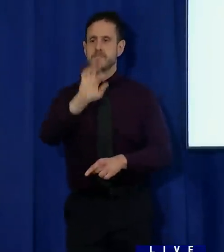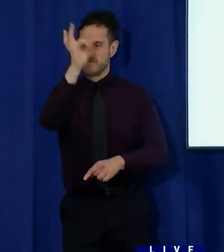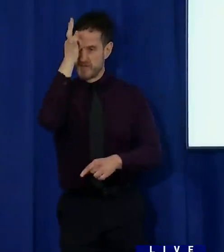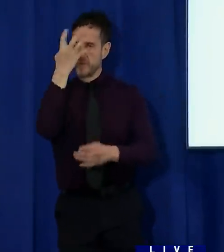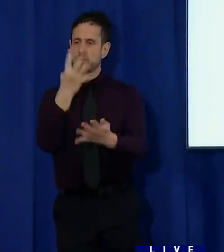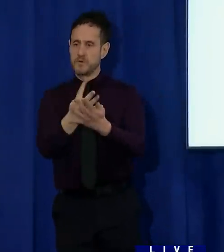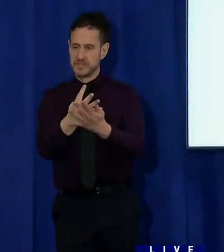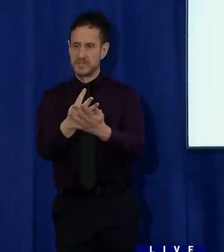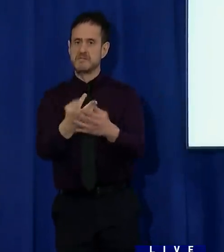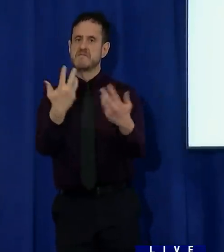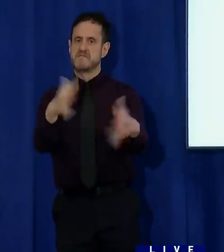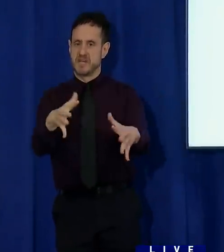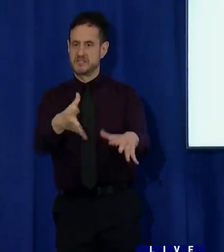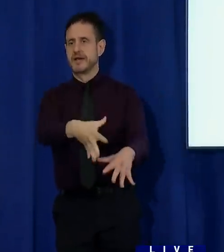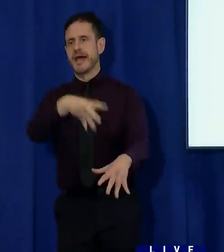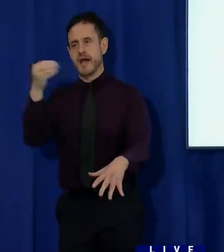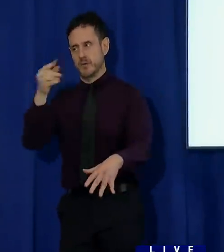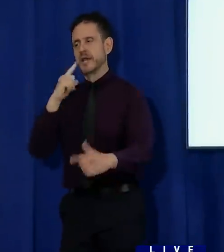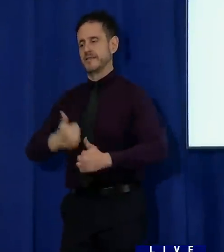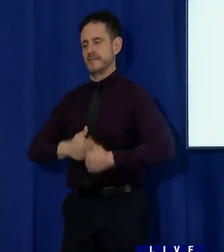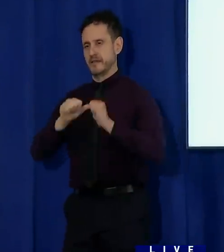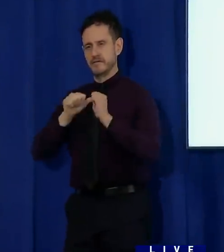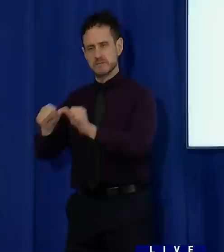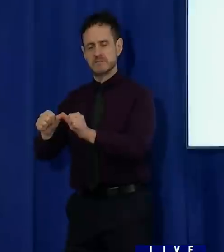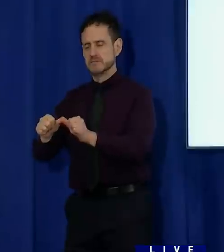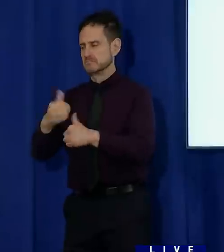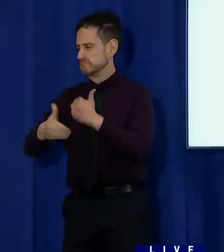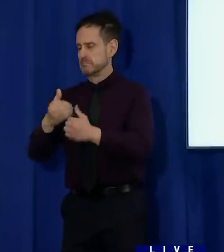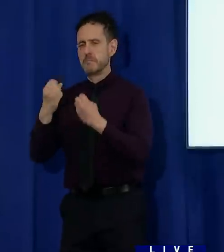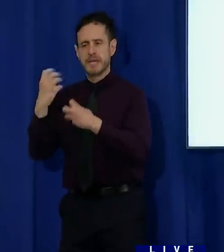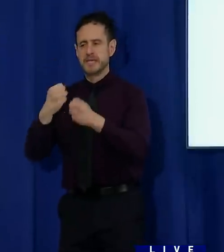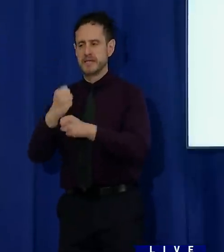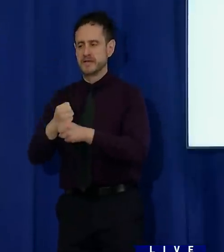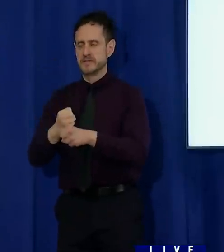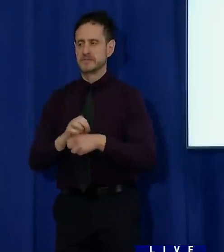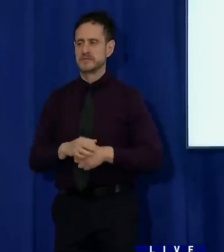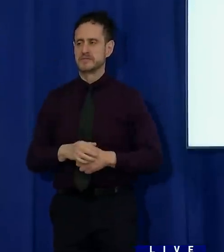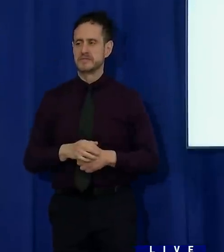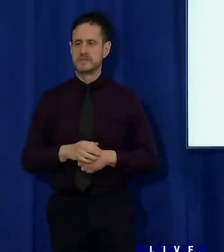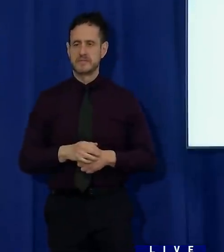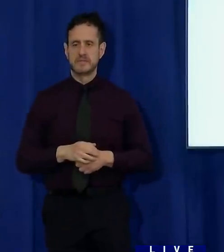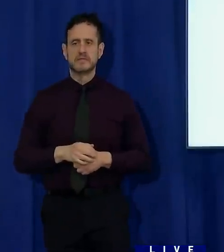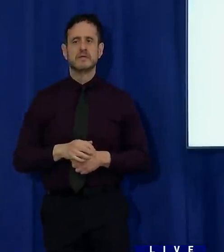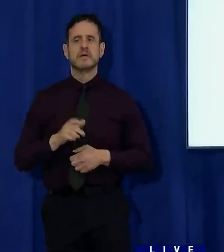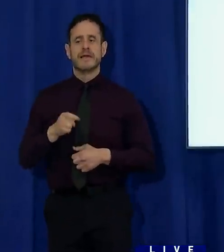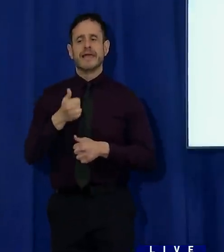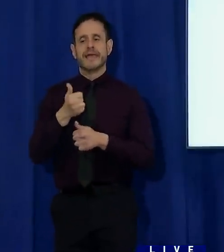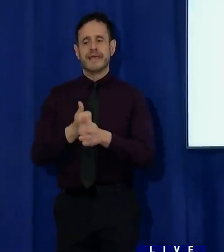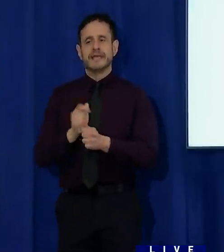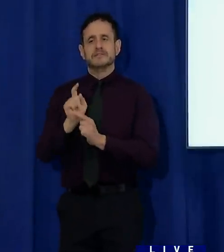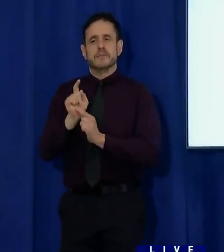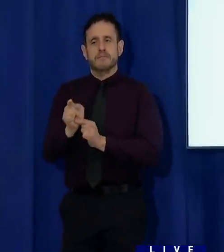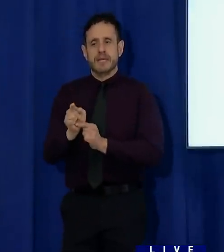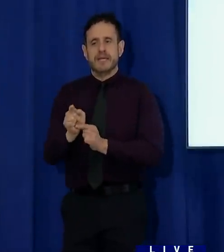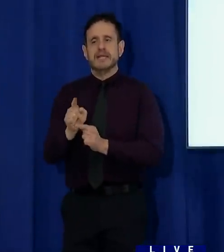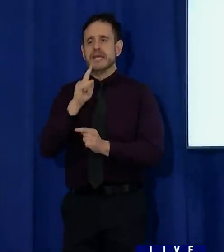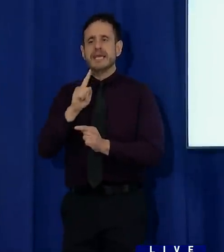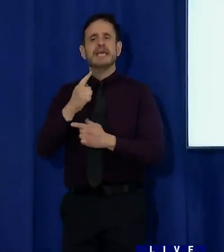a number of years thereafter. And every minute, he enjoyed his police